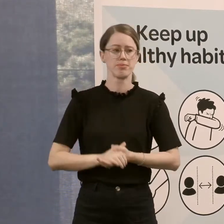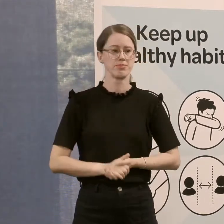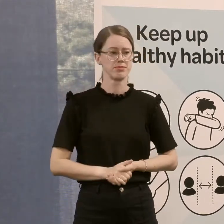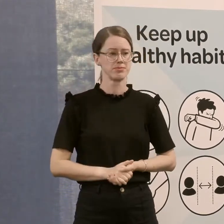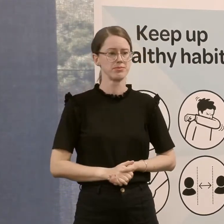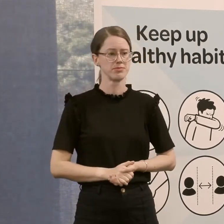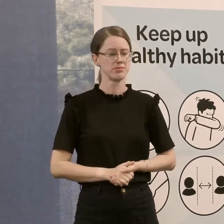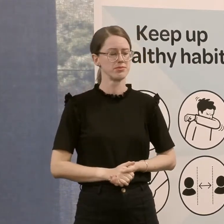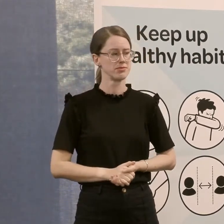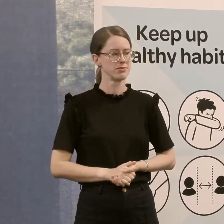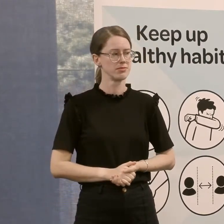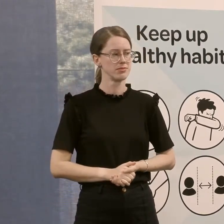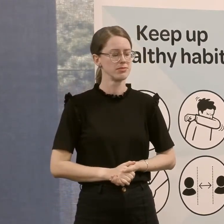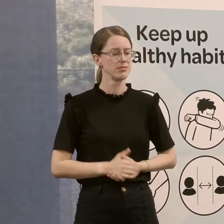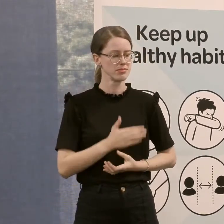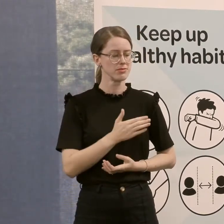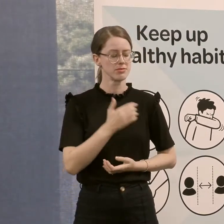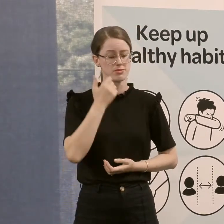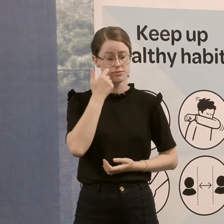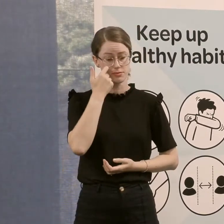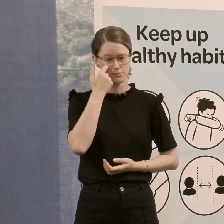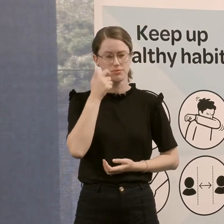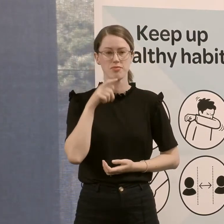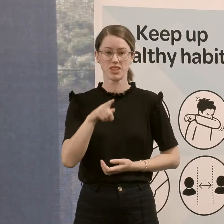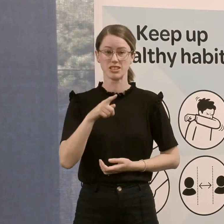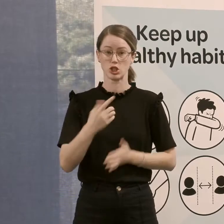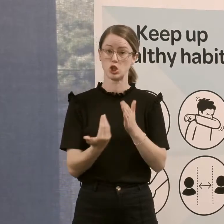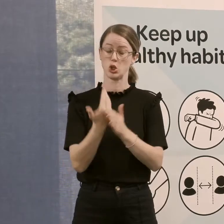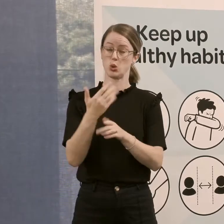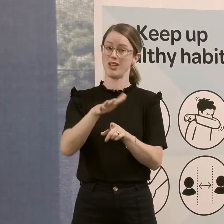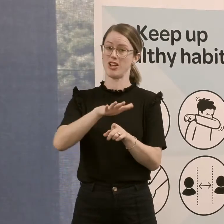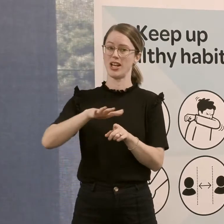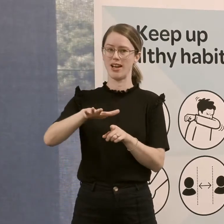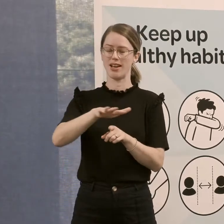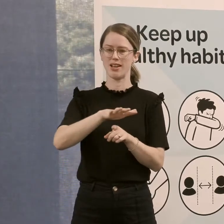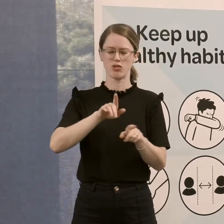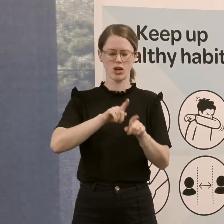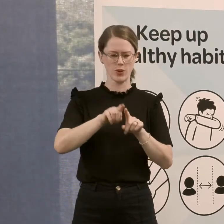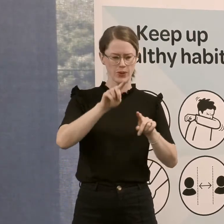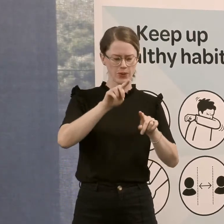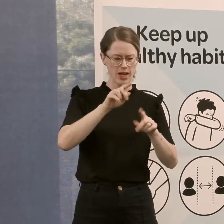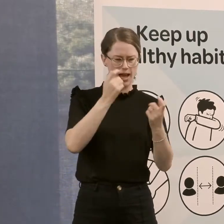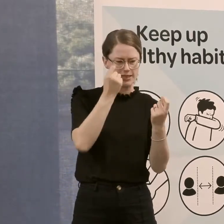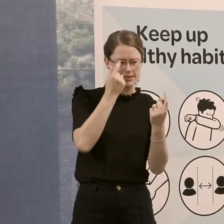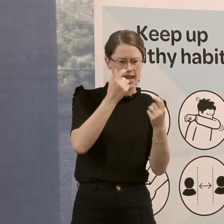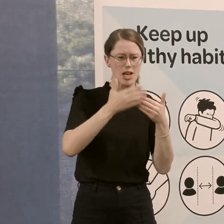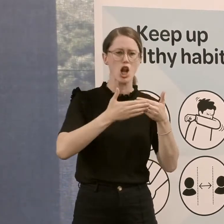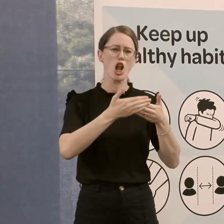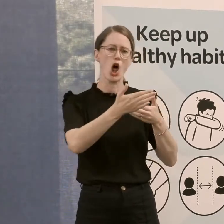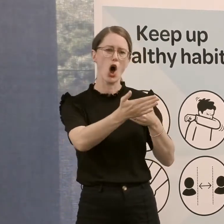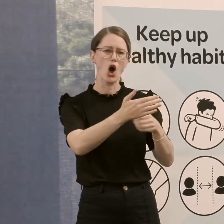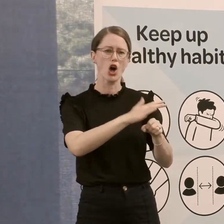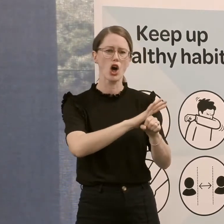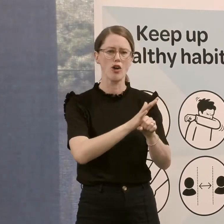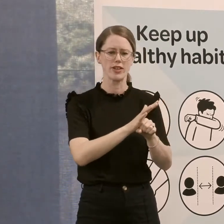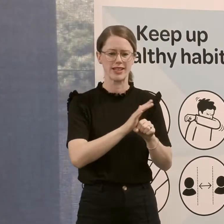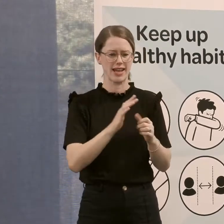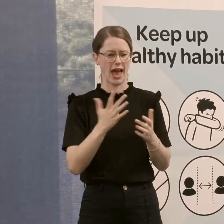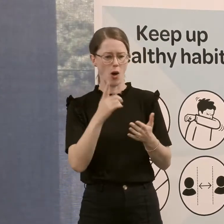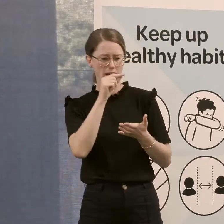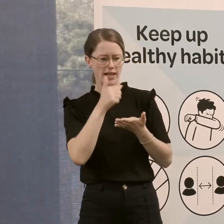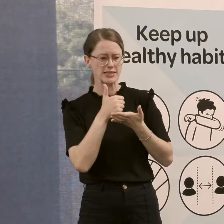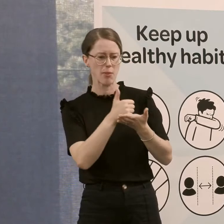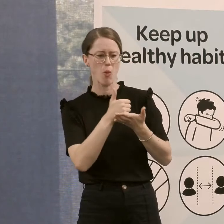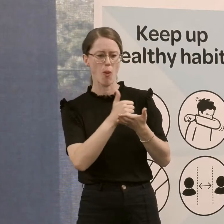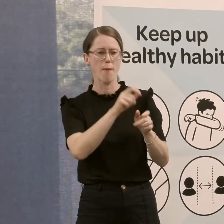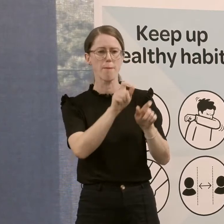Yes, so this is clearly an emergent area, both our understanding of long COVID and indeed then what can be done to support